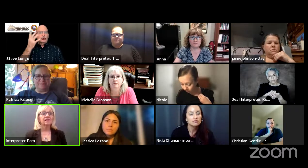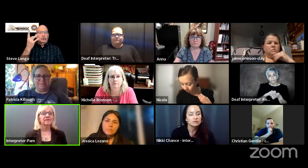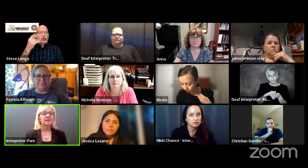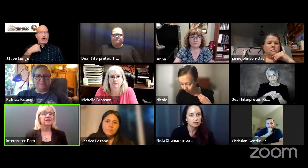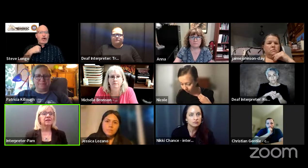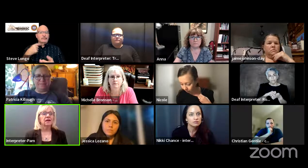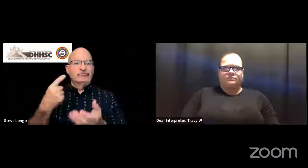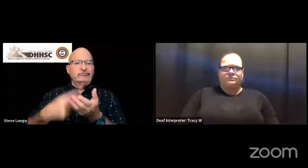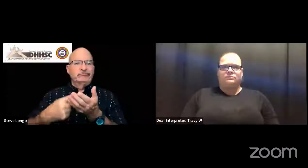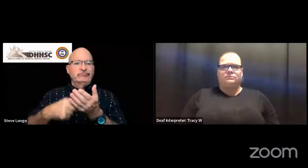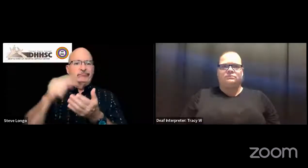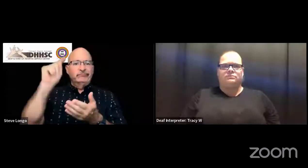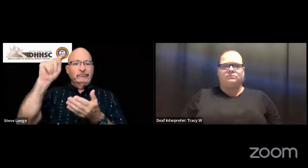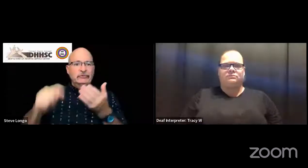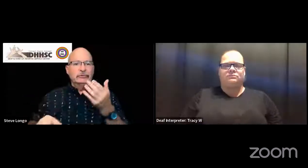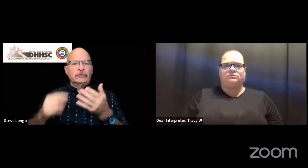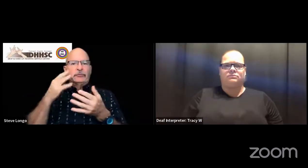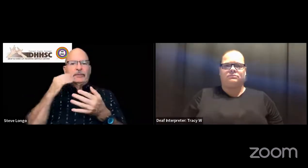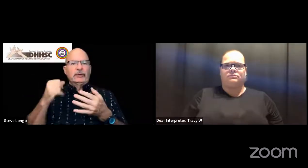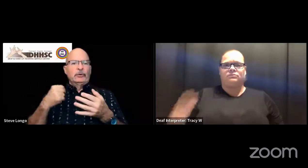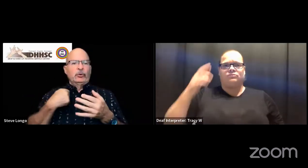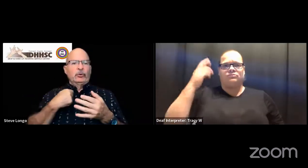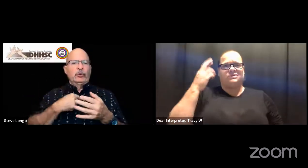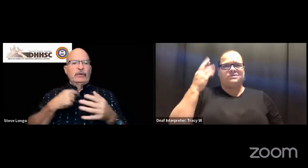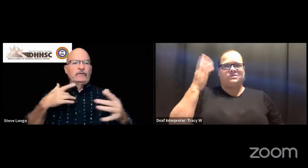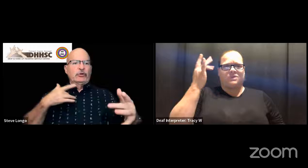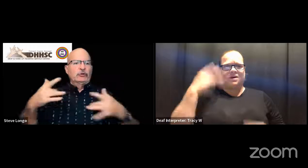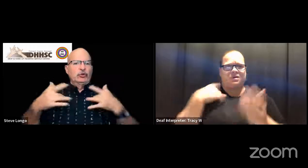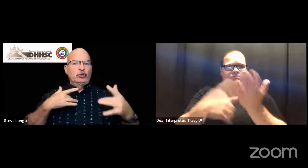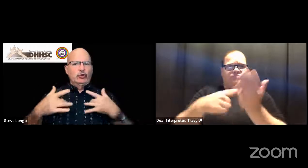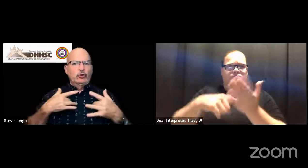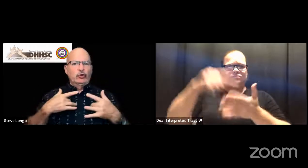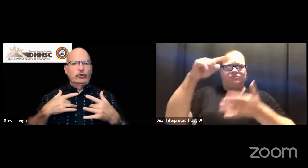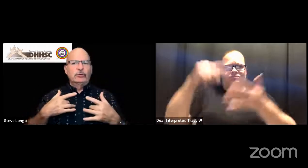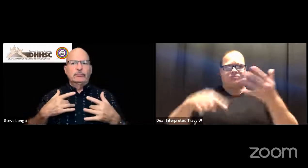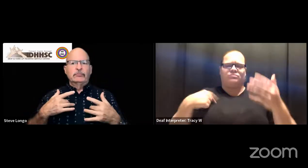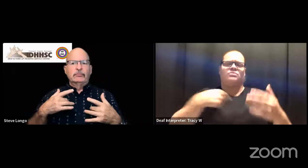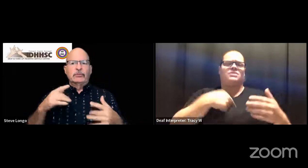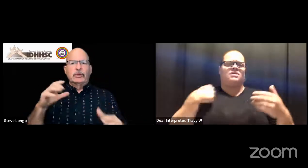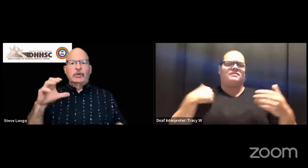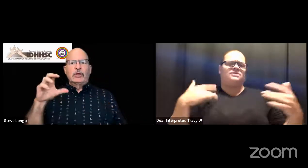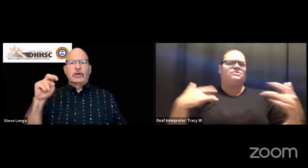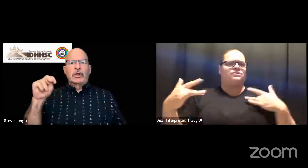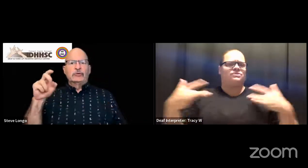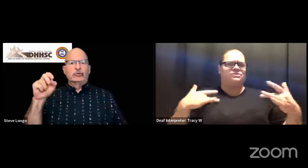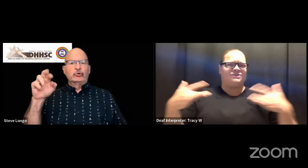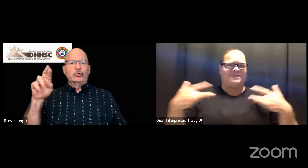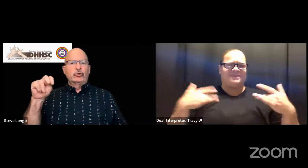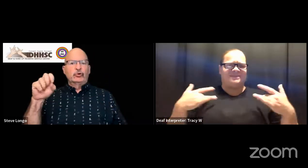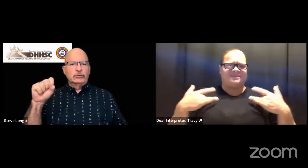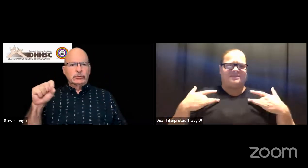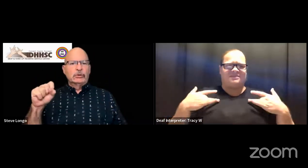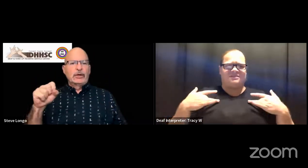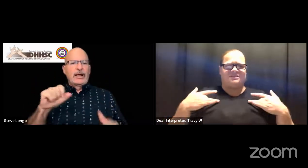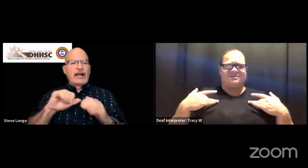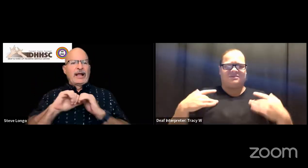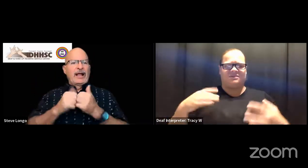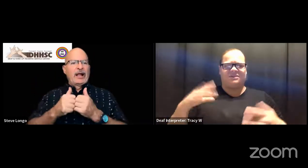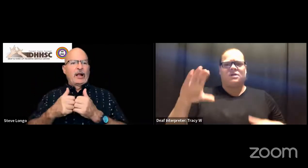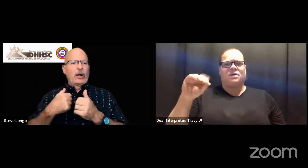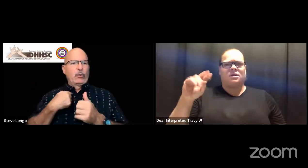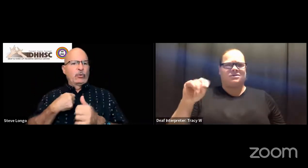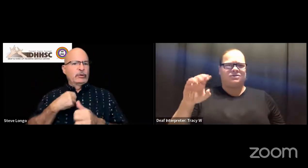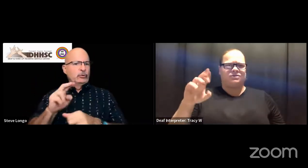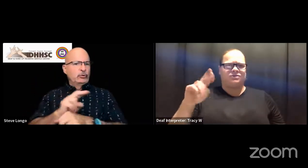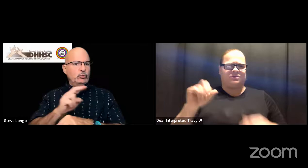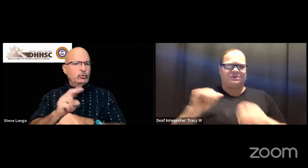All right. The reason that I brought those items up that are listed in my report is